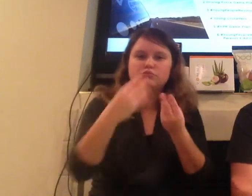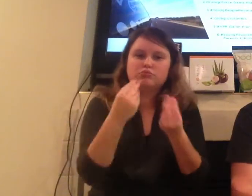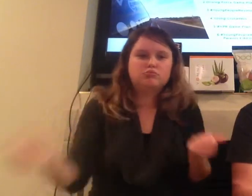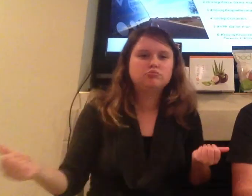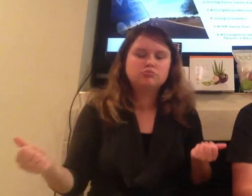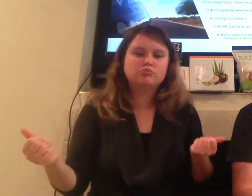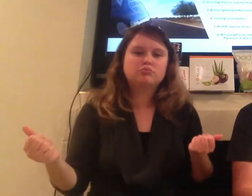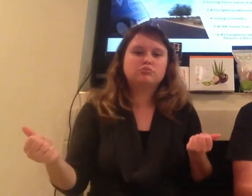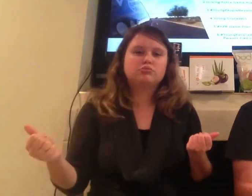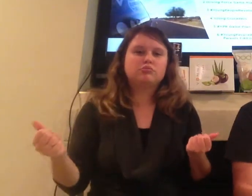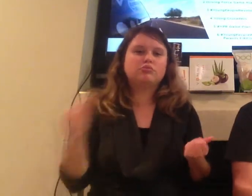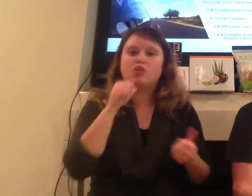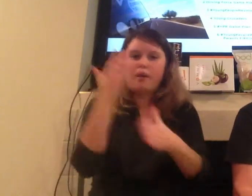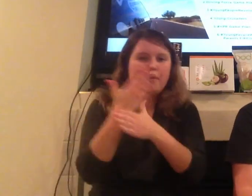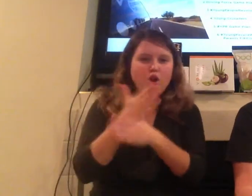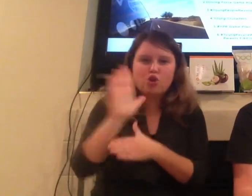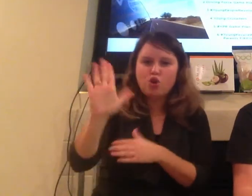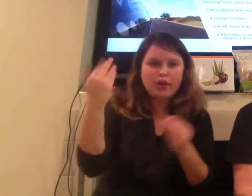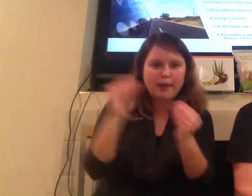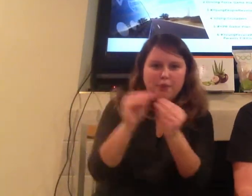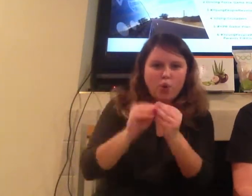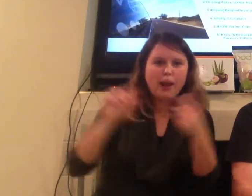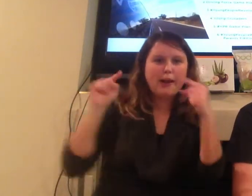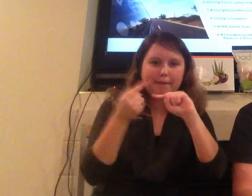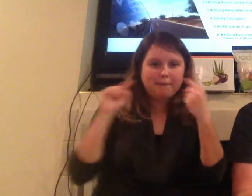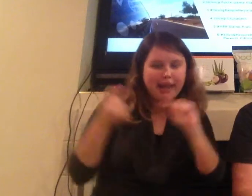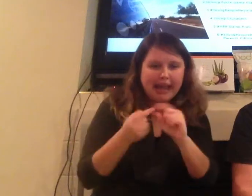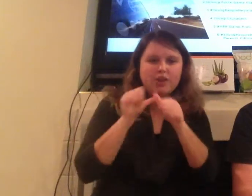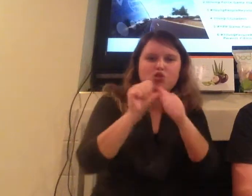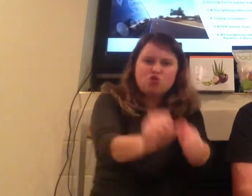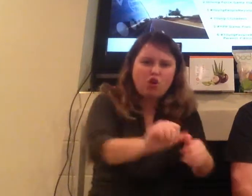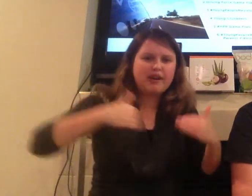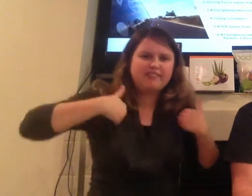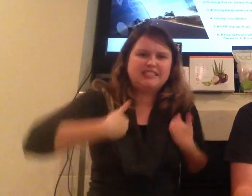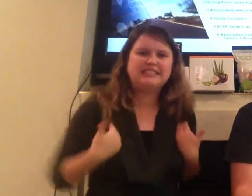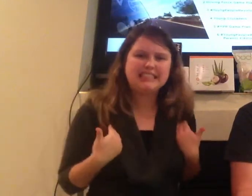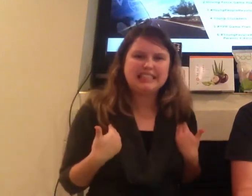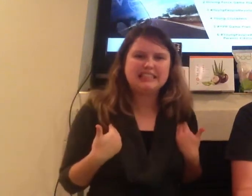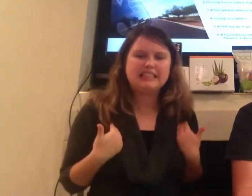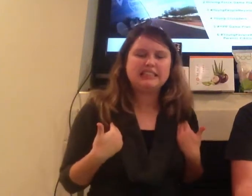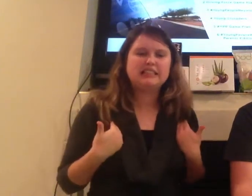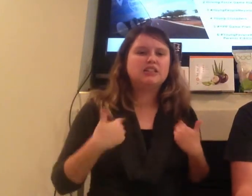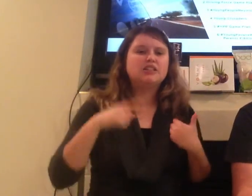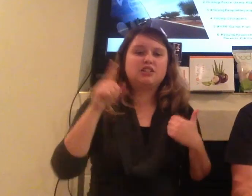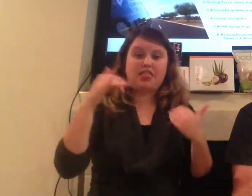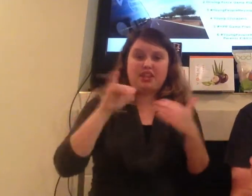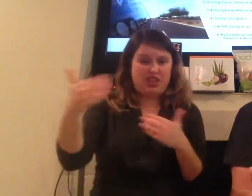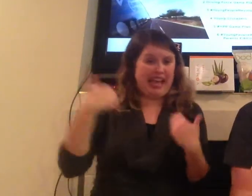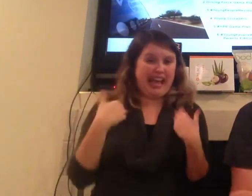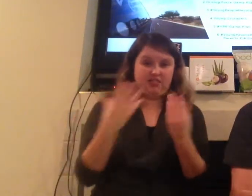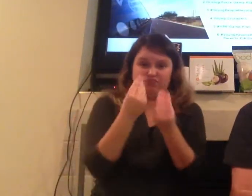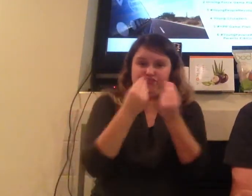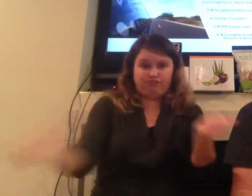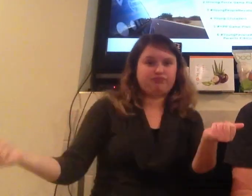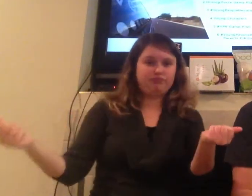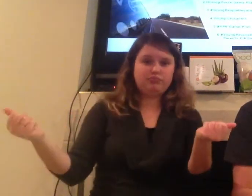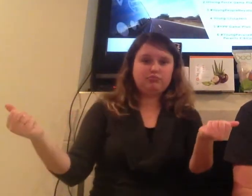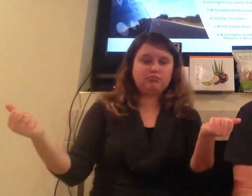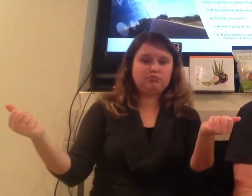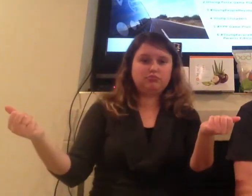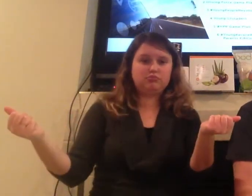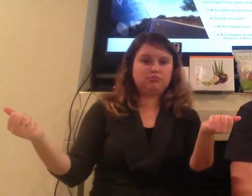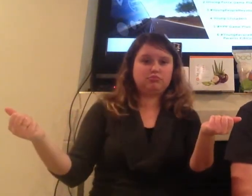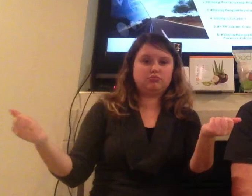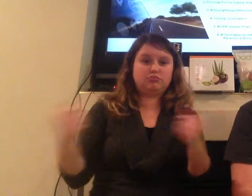bothering her. The pain and the chronic fatigue associated with fibromyalgia had disappeared, guys.